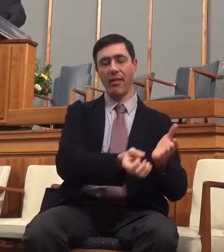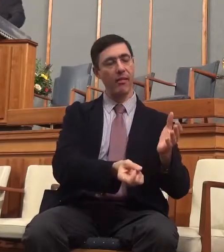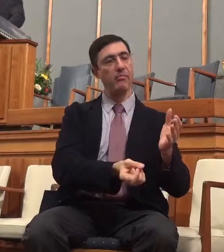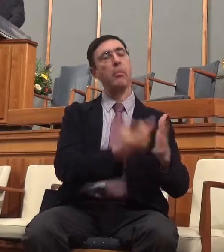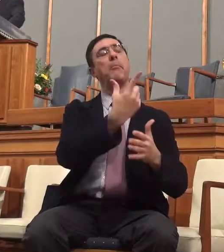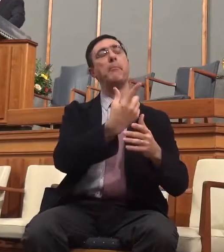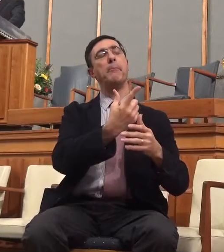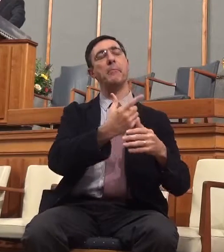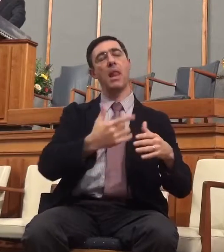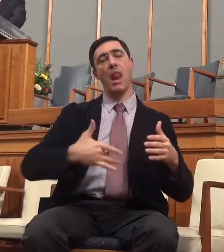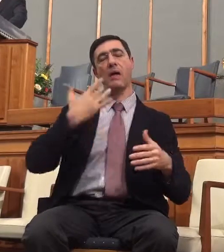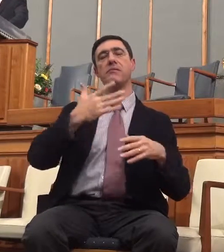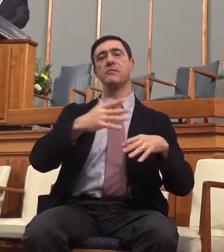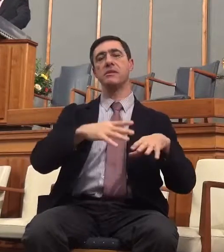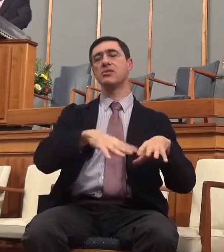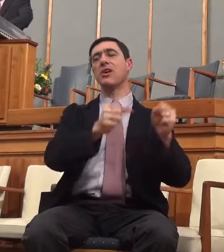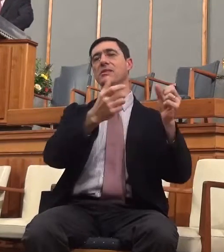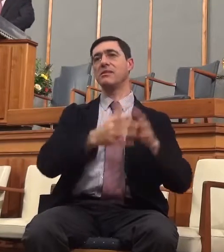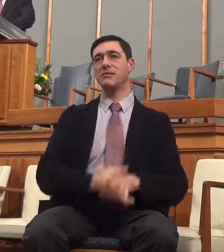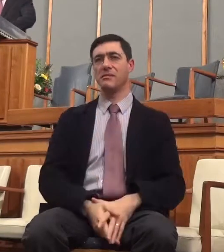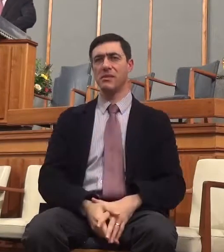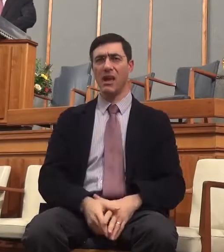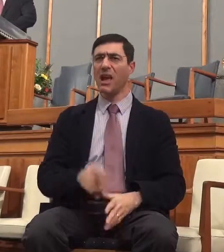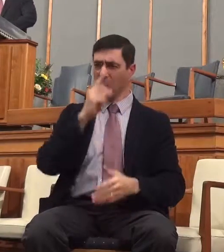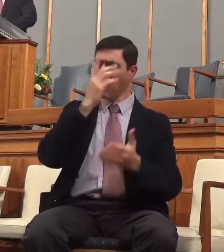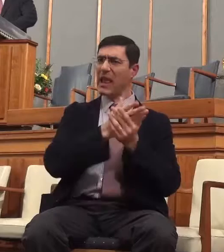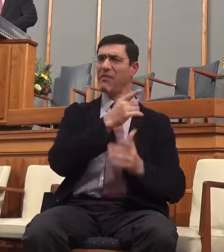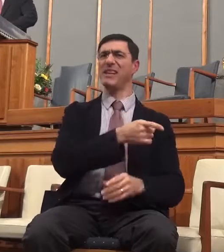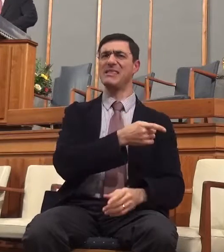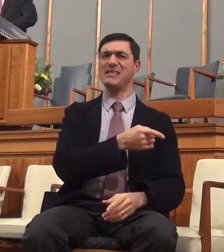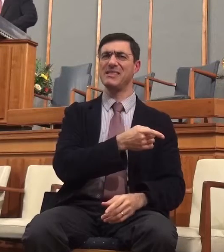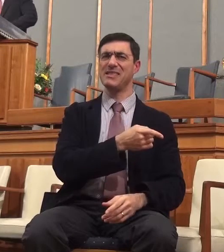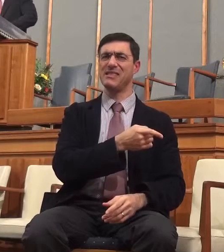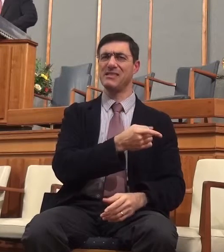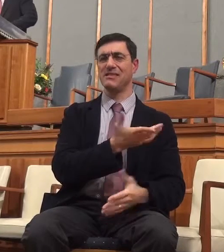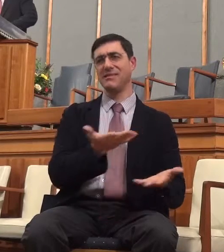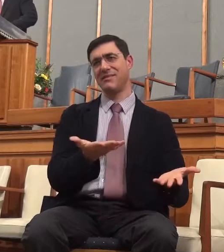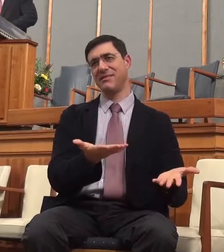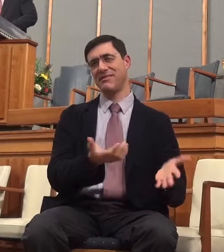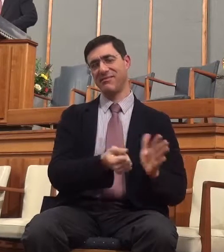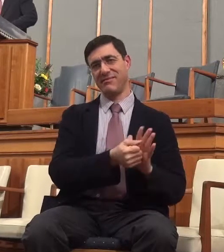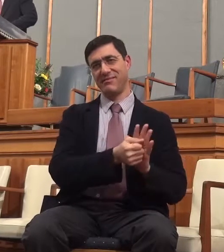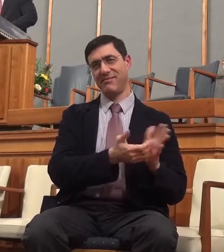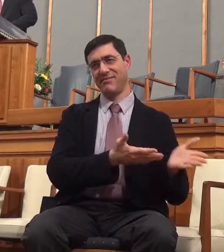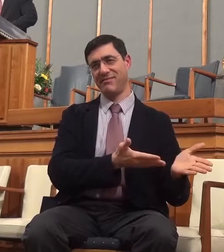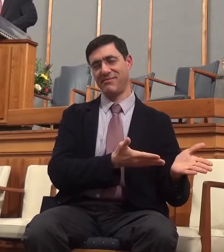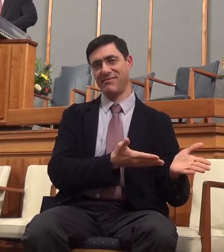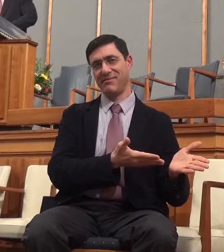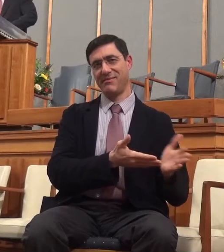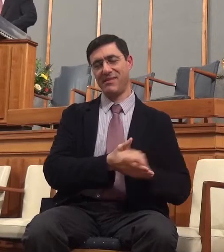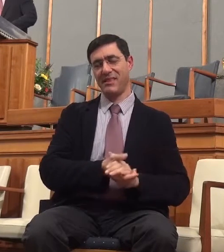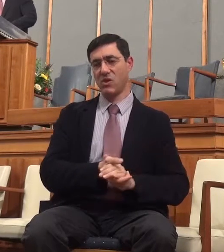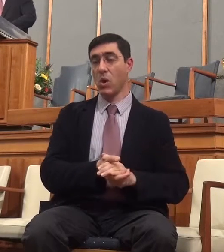Because one thing is for certain, nobody thinks now that it started on this earth. It started, they think, somewhere